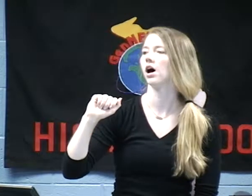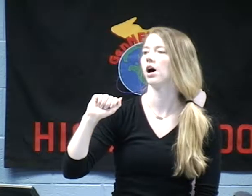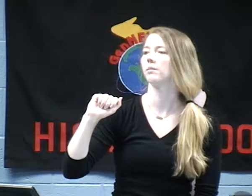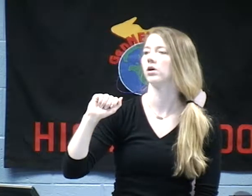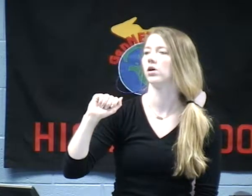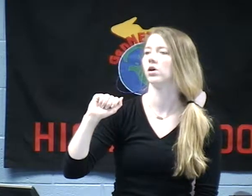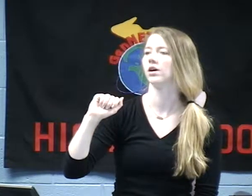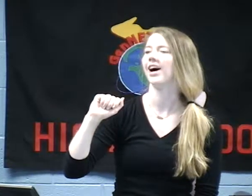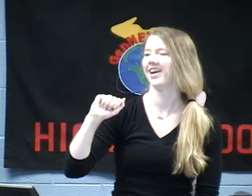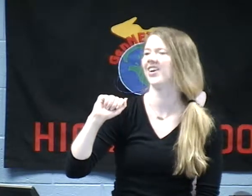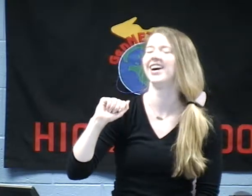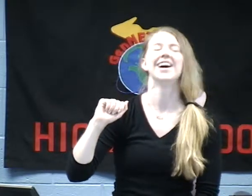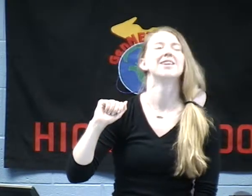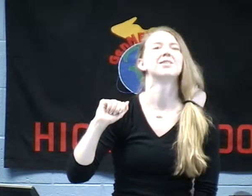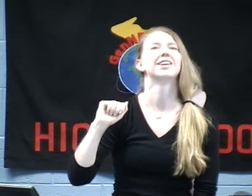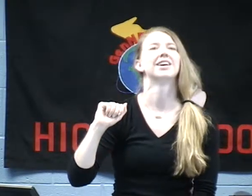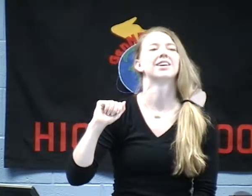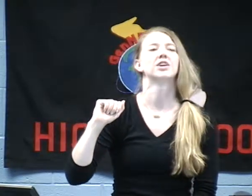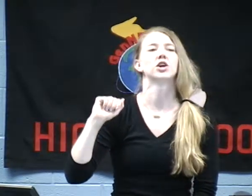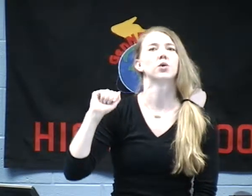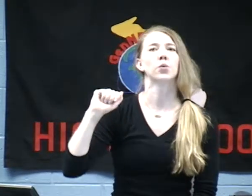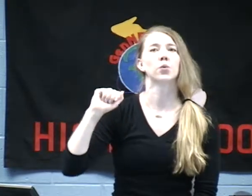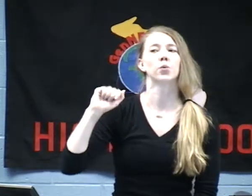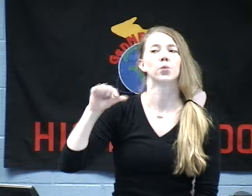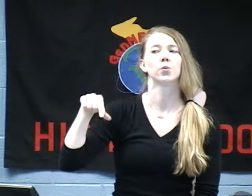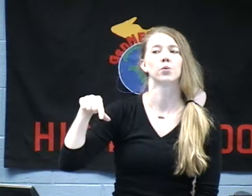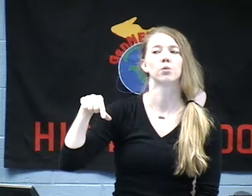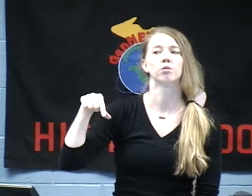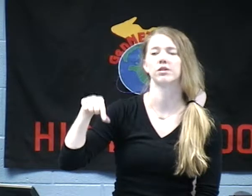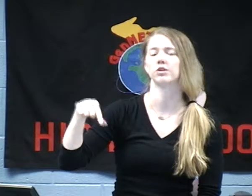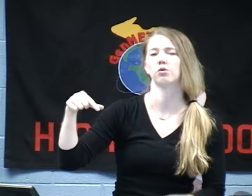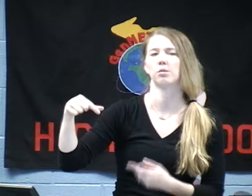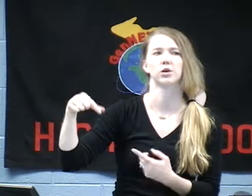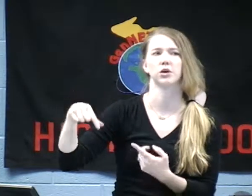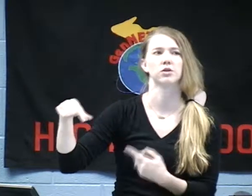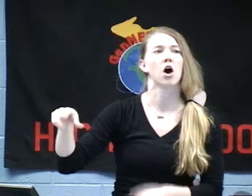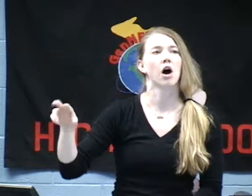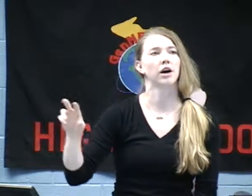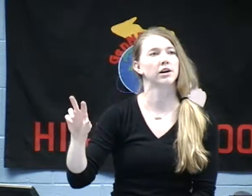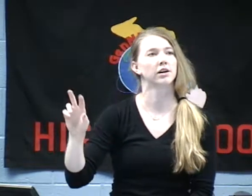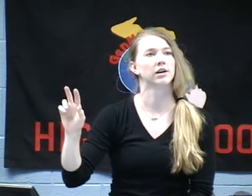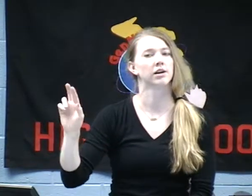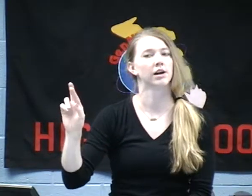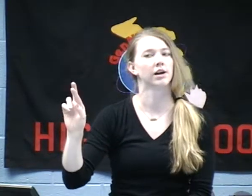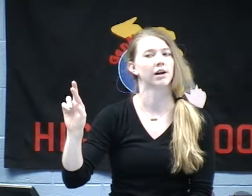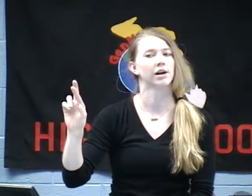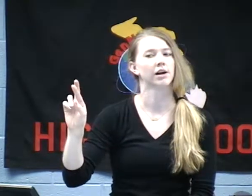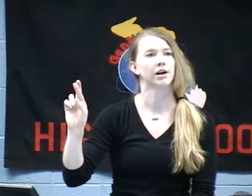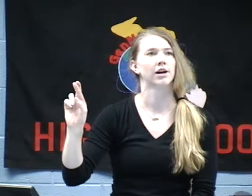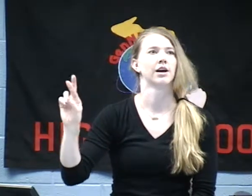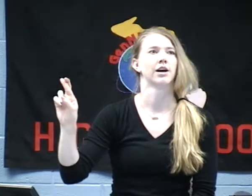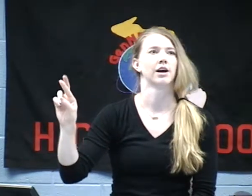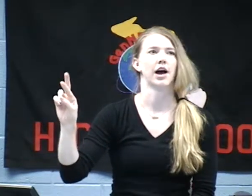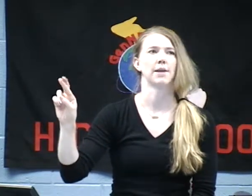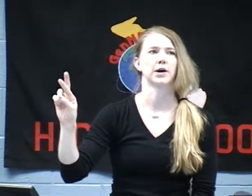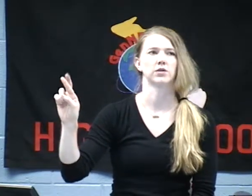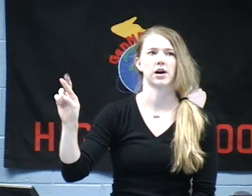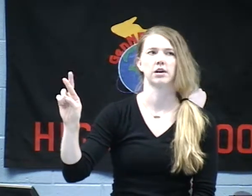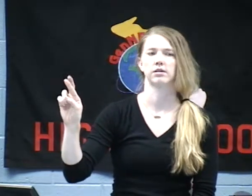I know. Q? There's no double Q's. R? I bounce R,